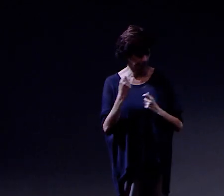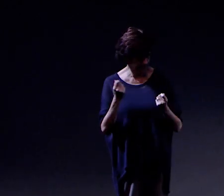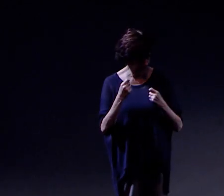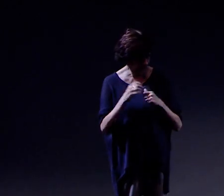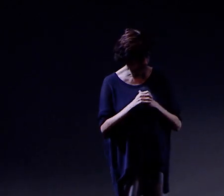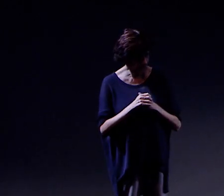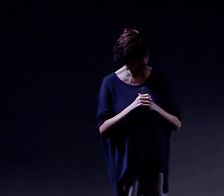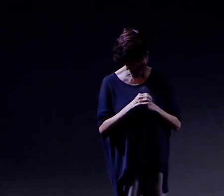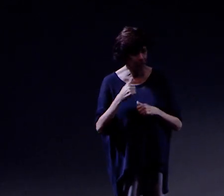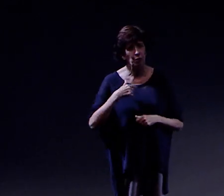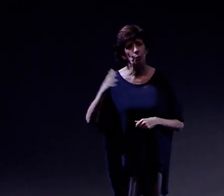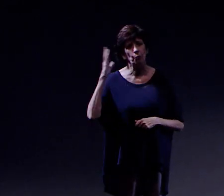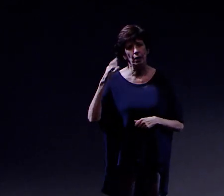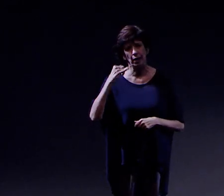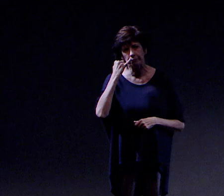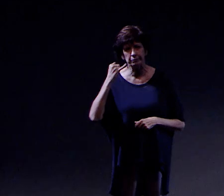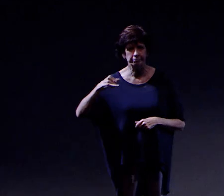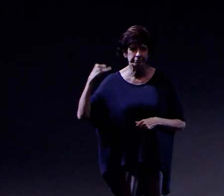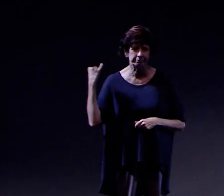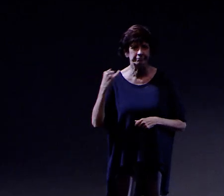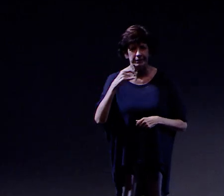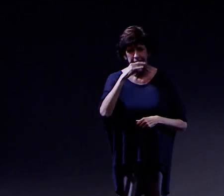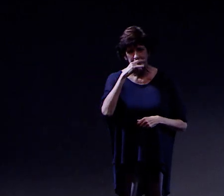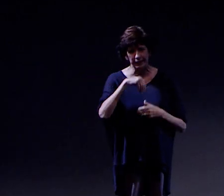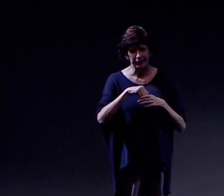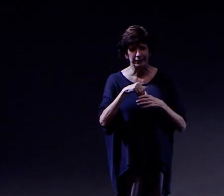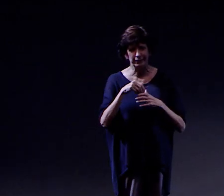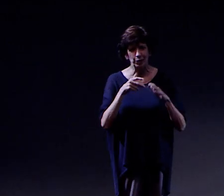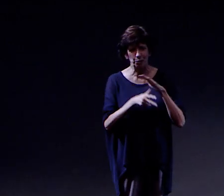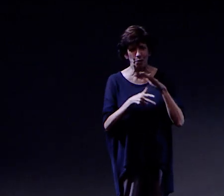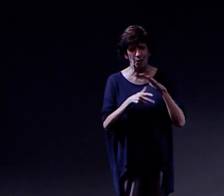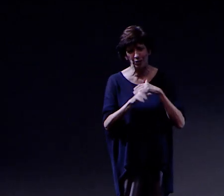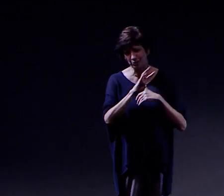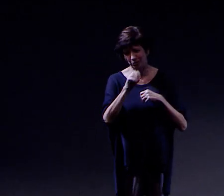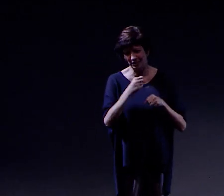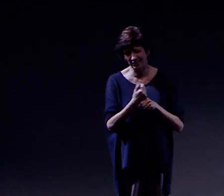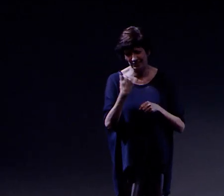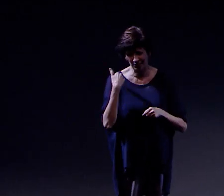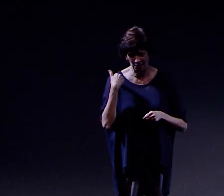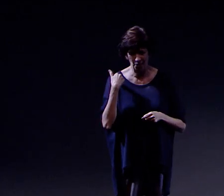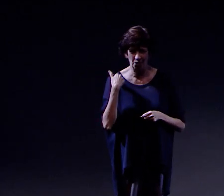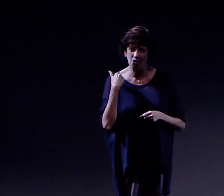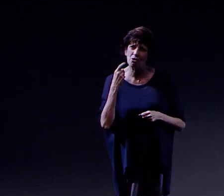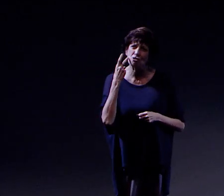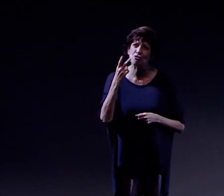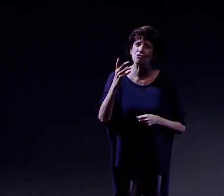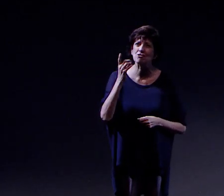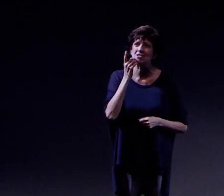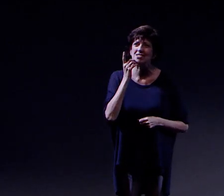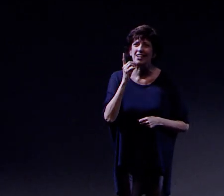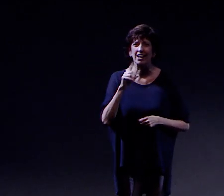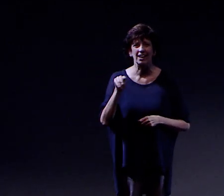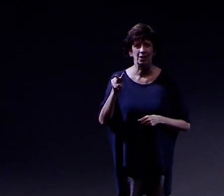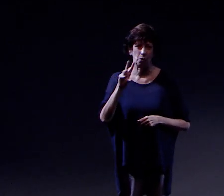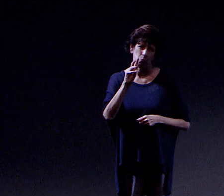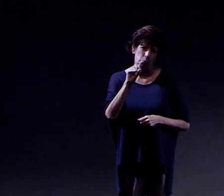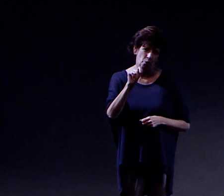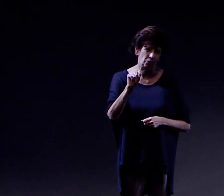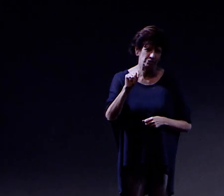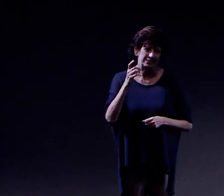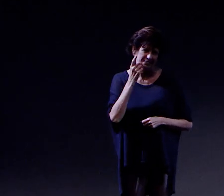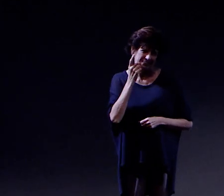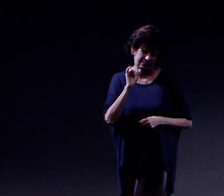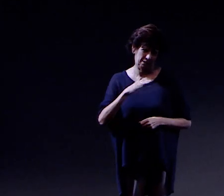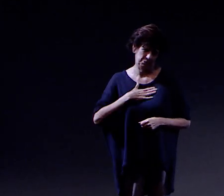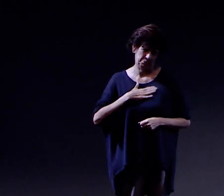When I was a snotty kid 40 years ago in the garage trying to do what I saw at Disneyland, obviously Walt and Disney was